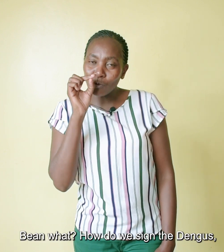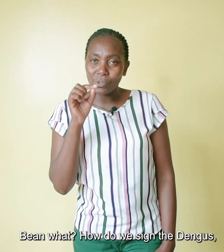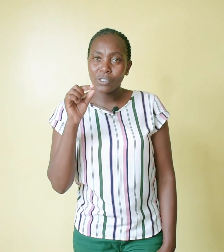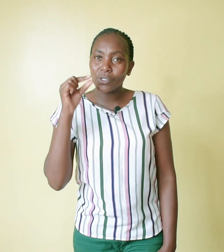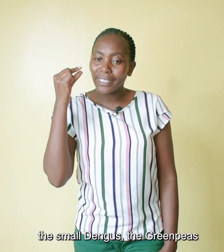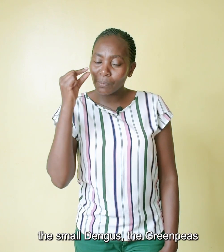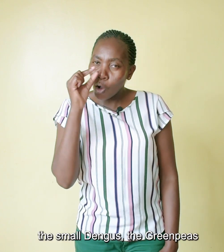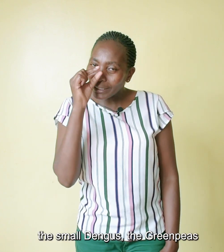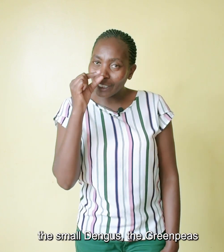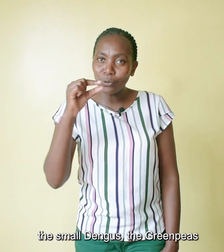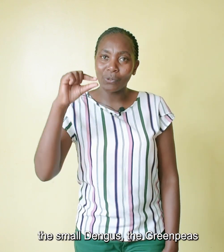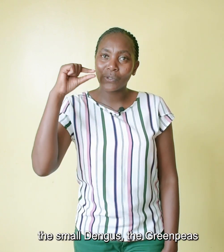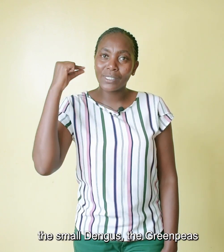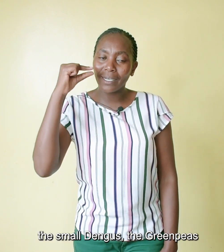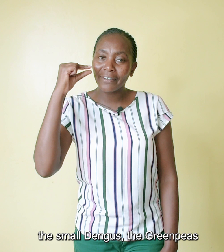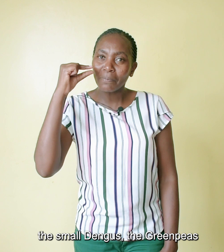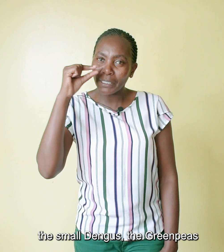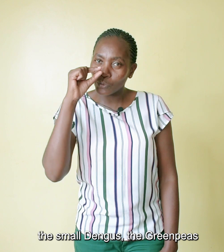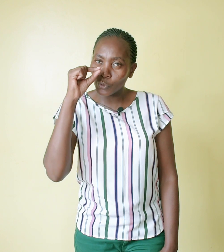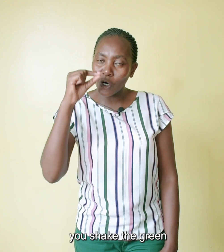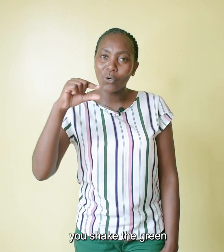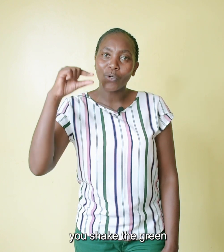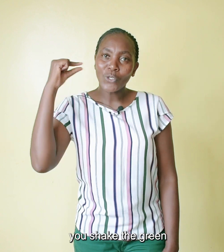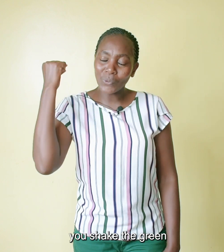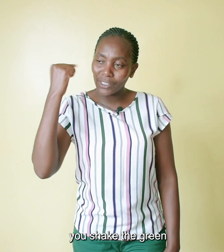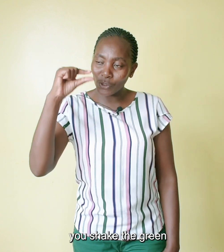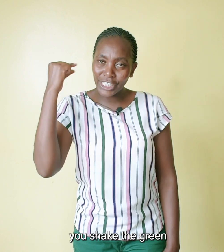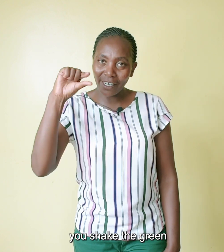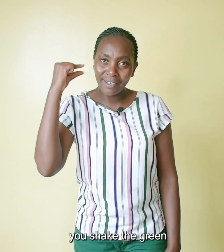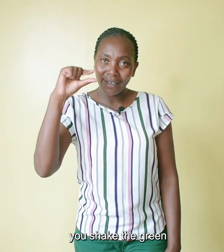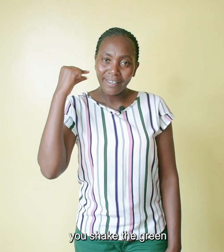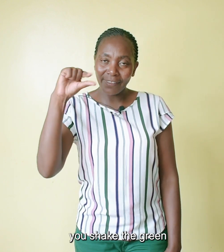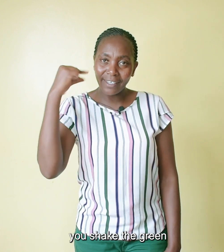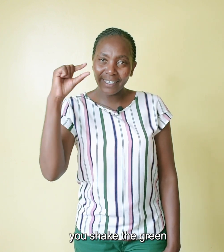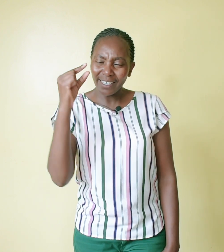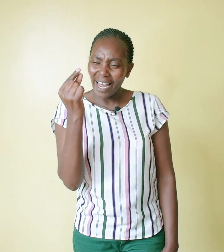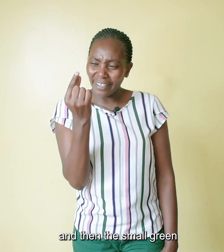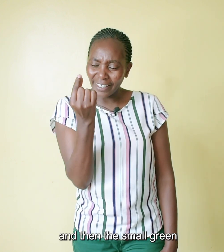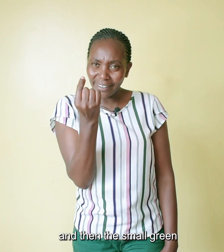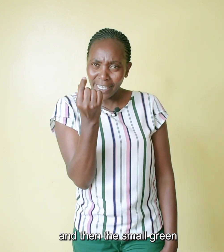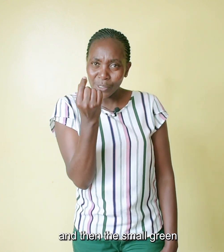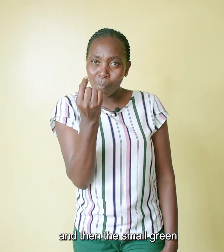dengus? The small dengus. The green piece to dogo. You shake the green and then the